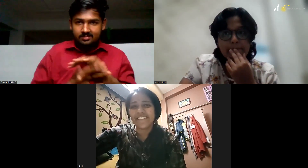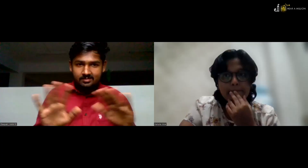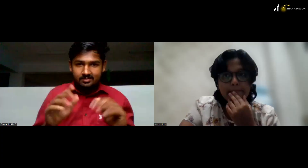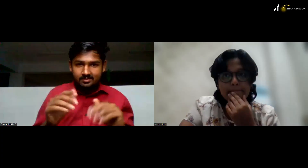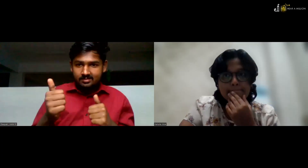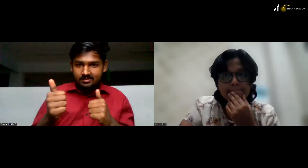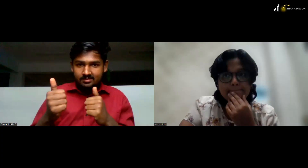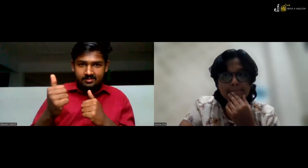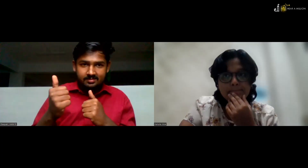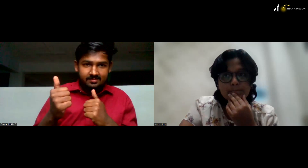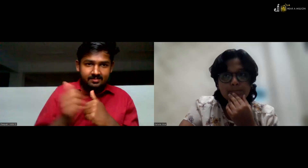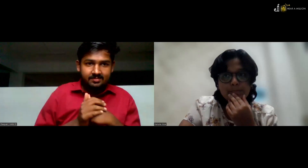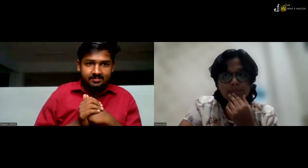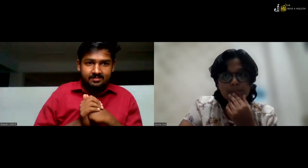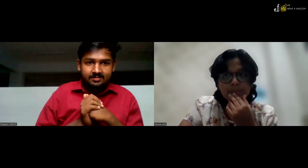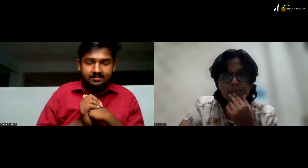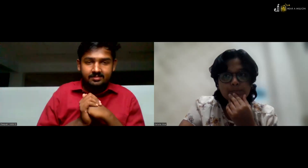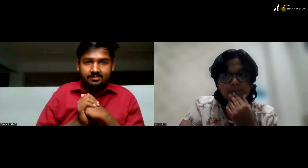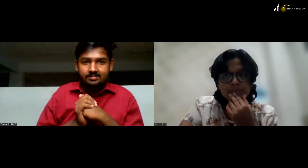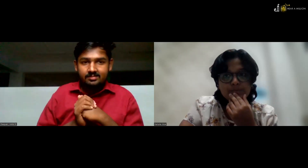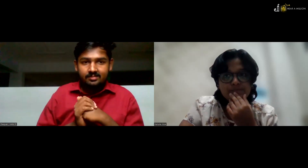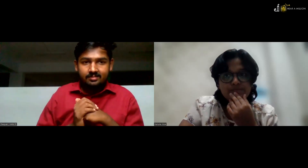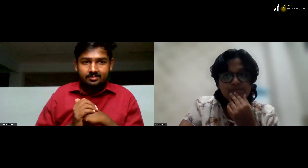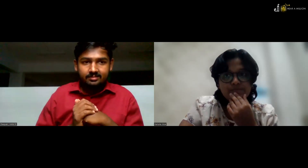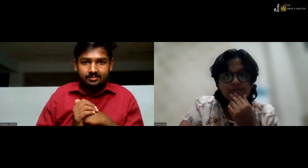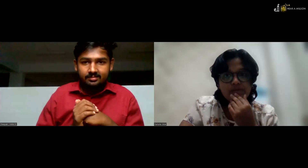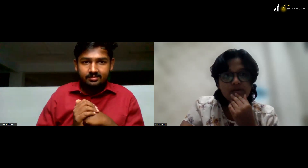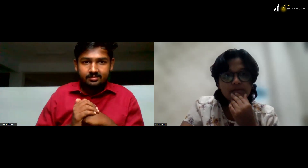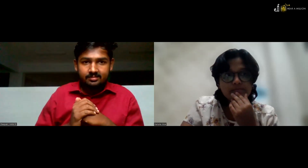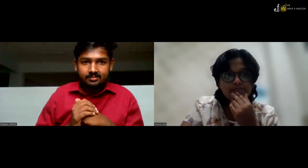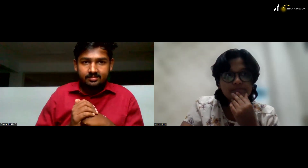one last question now within 2 minutes.